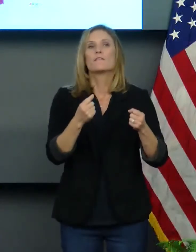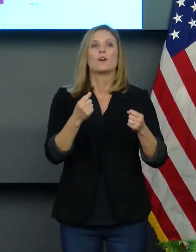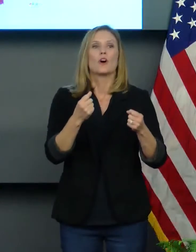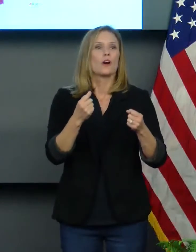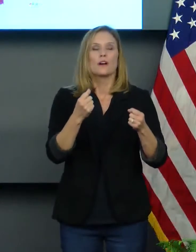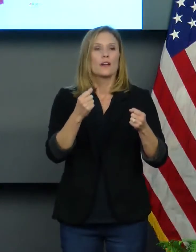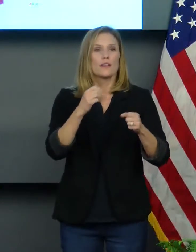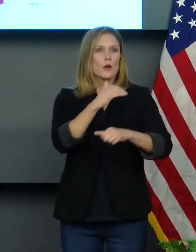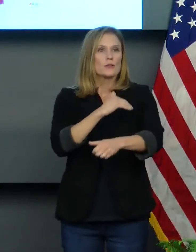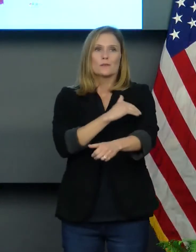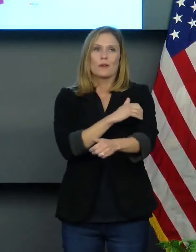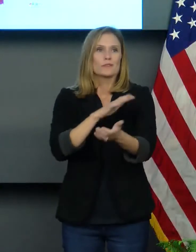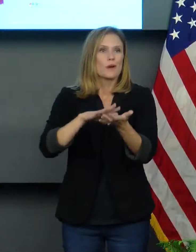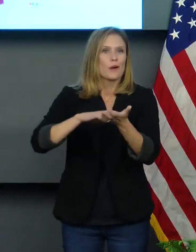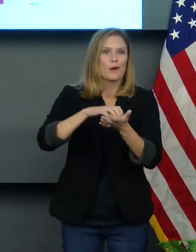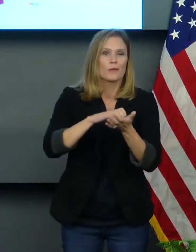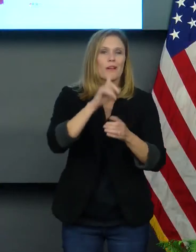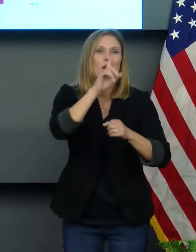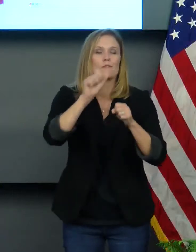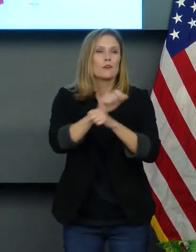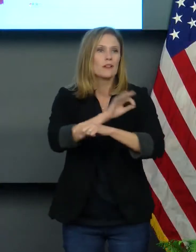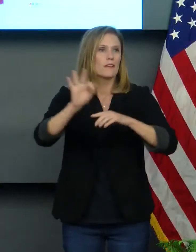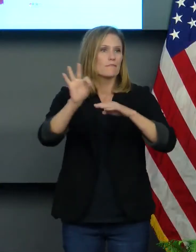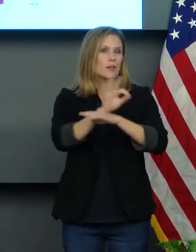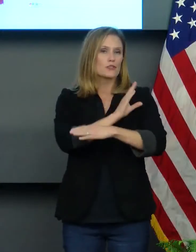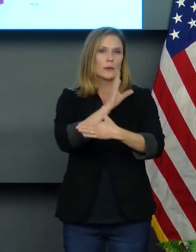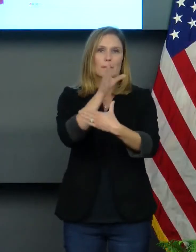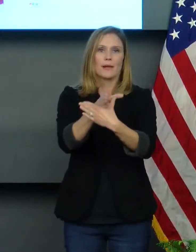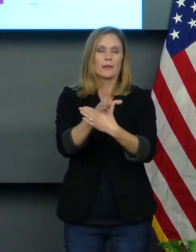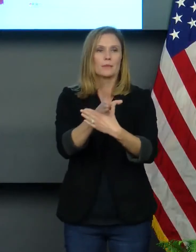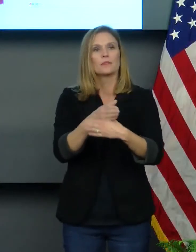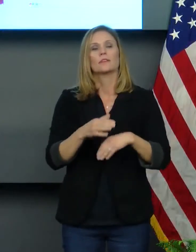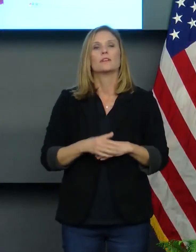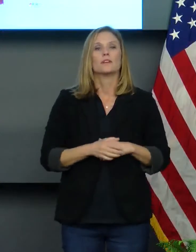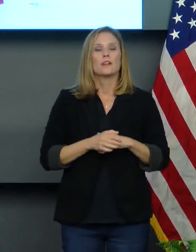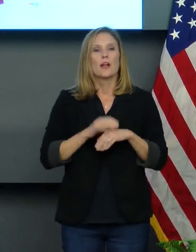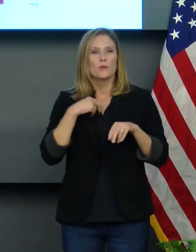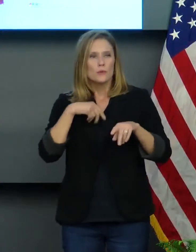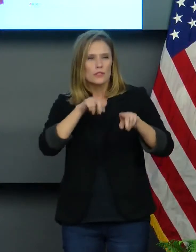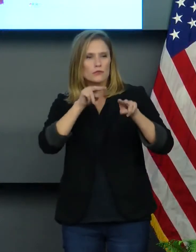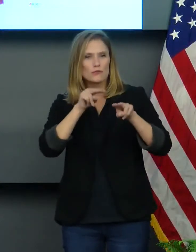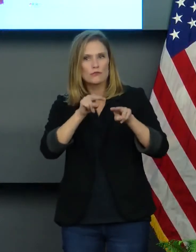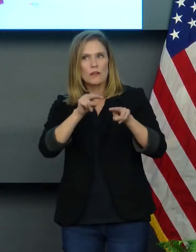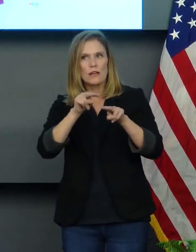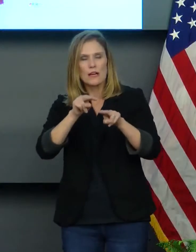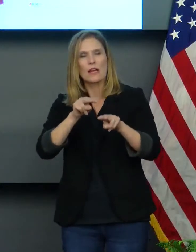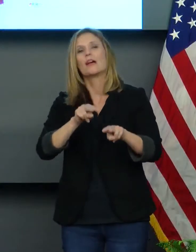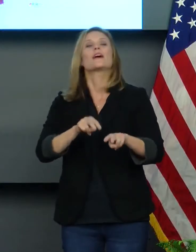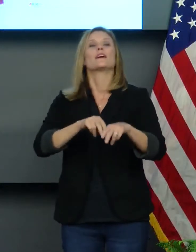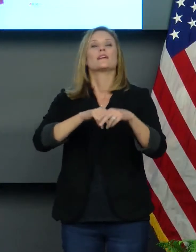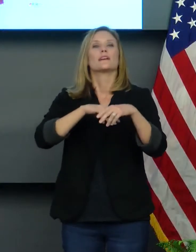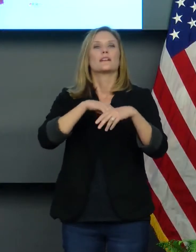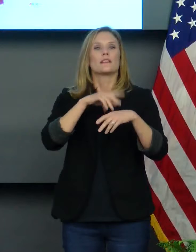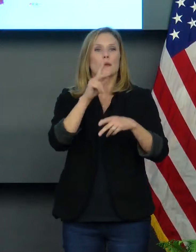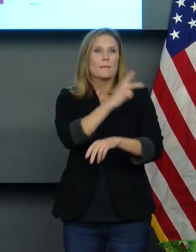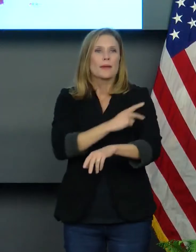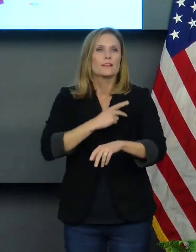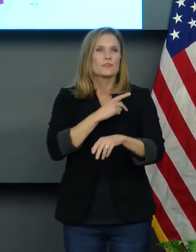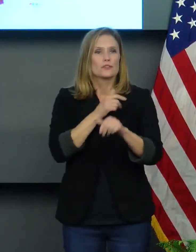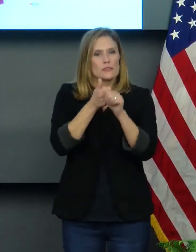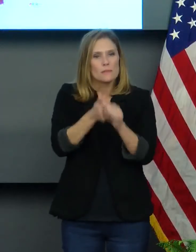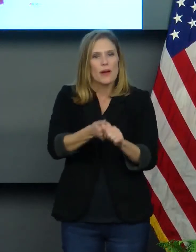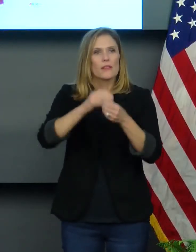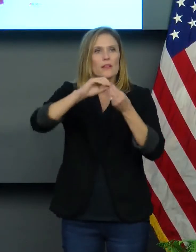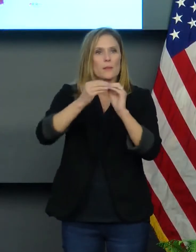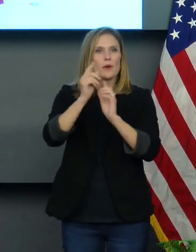condition, and real functional impairment. And we track these types of patients in the number of minutes. We track